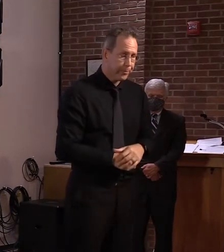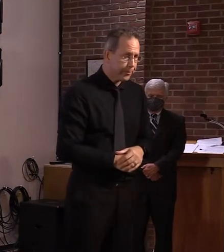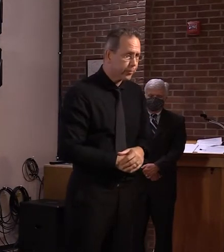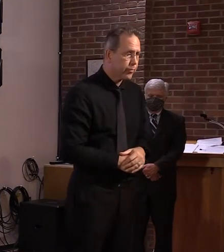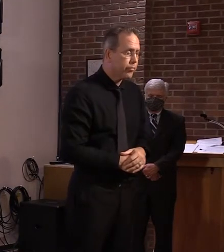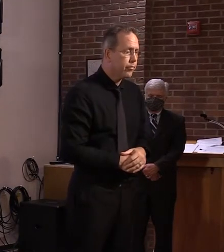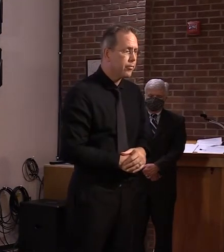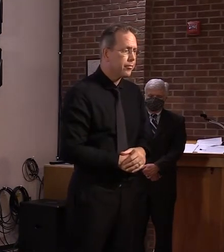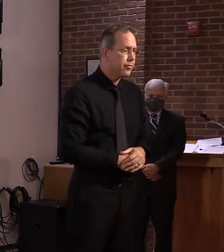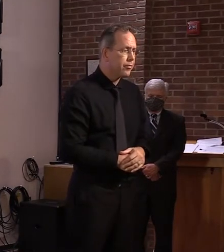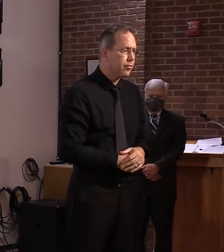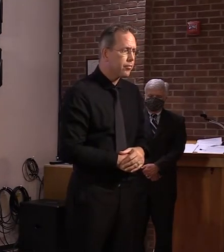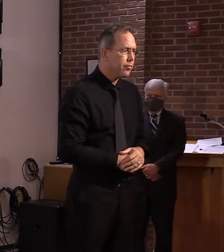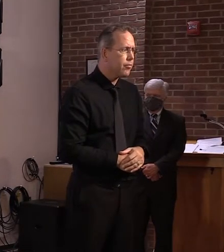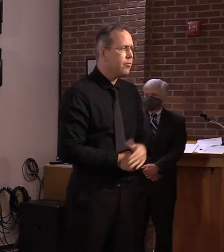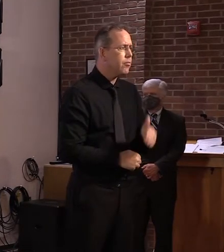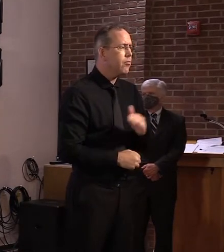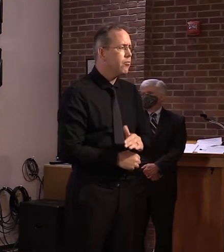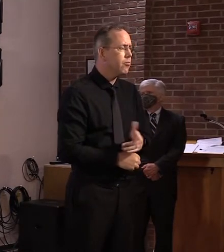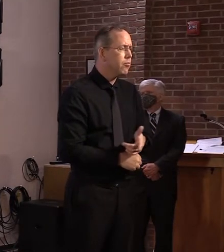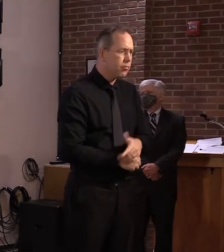Greg, the County Courier.